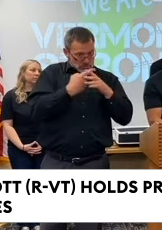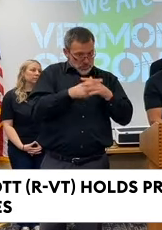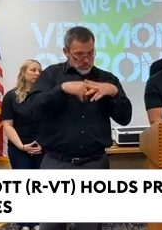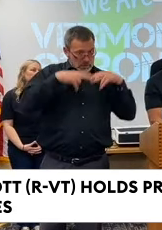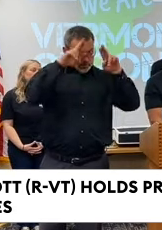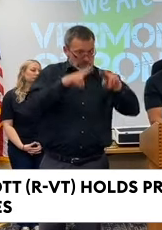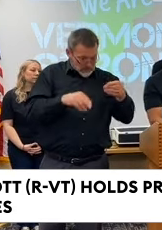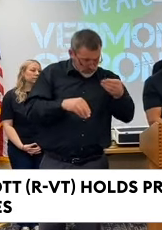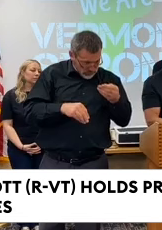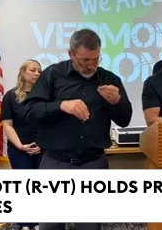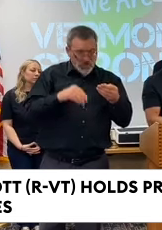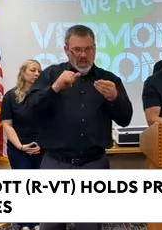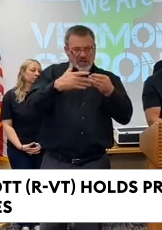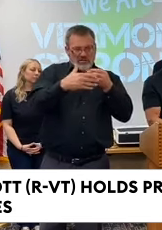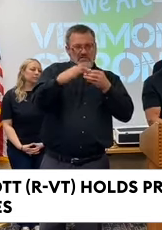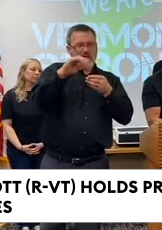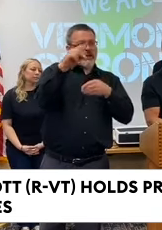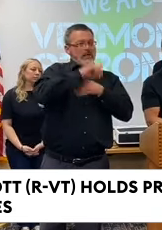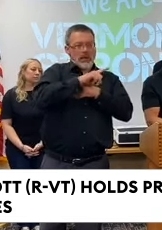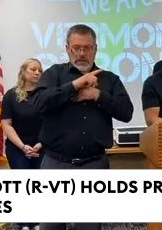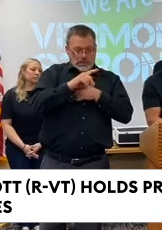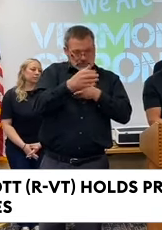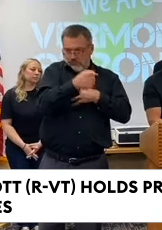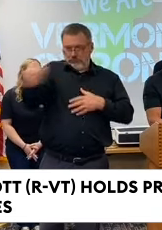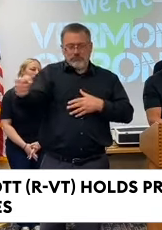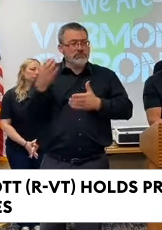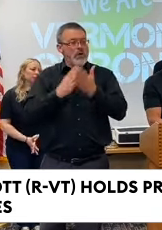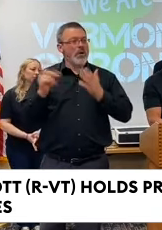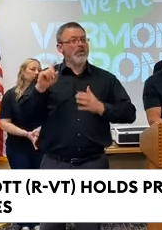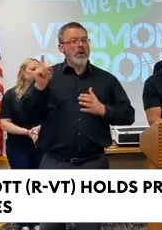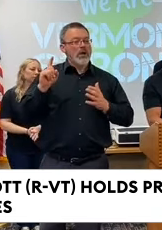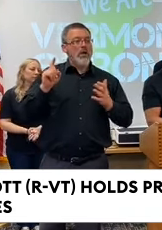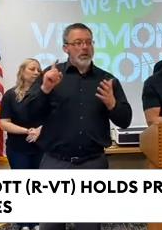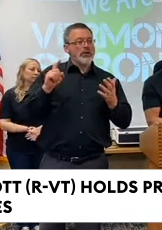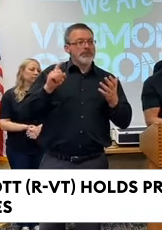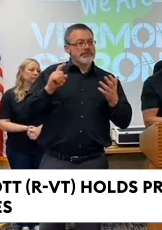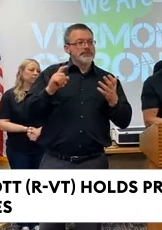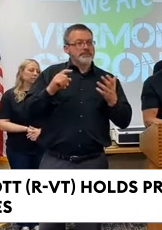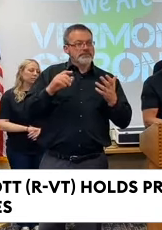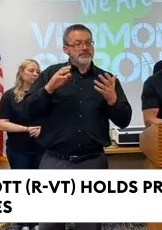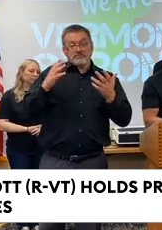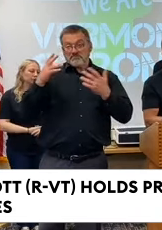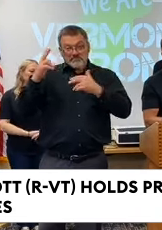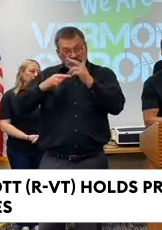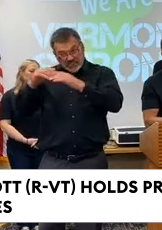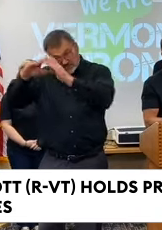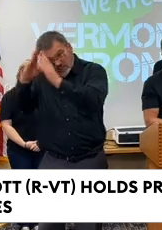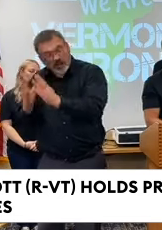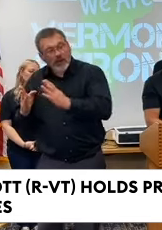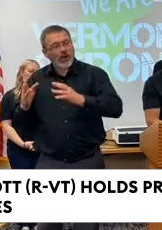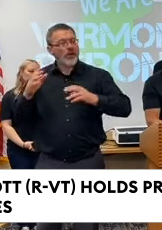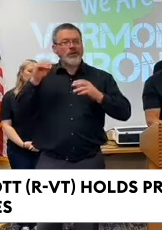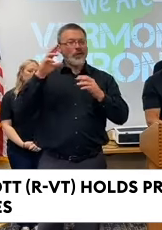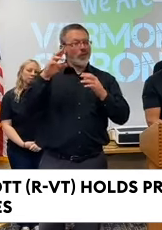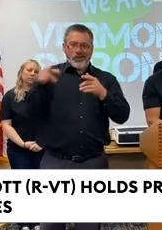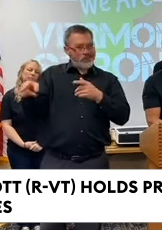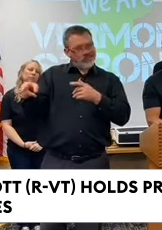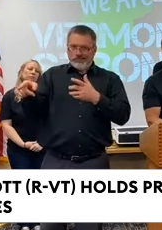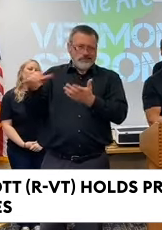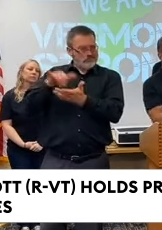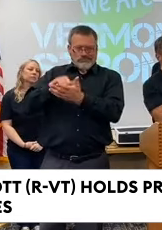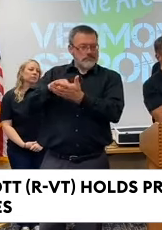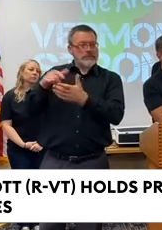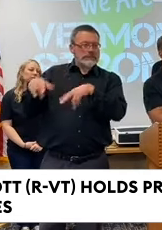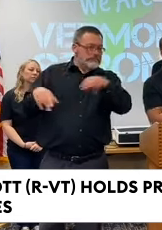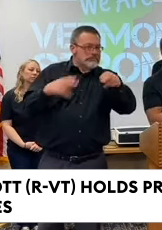There are always challenges, right? Everybody who's ever involved in building a house realize that there are challenges. challenges here, but that's our goal. We,